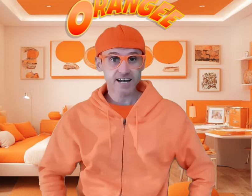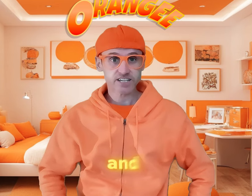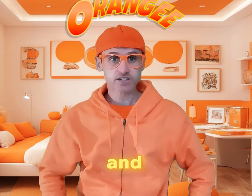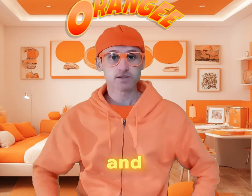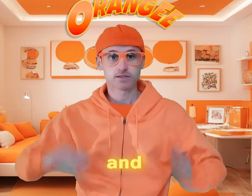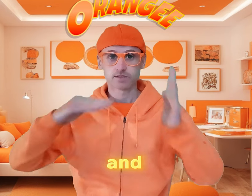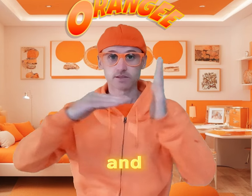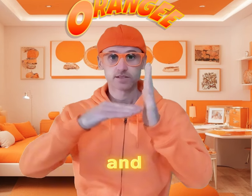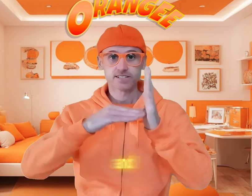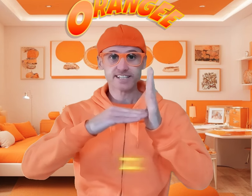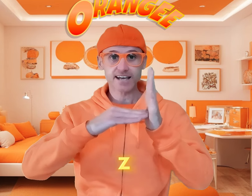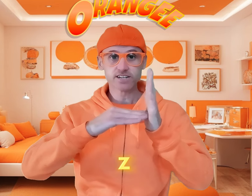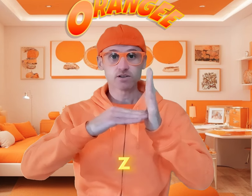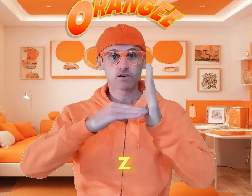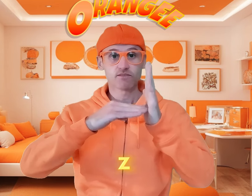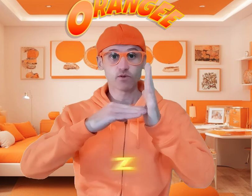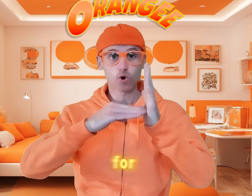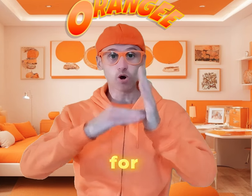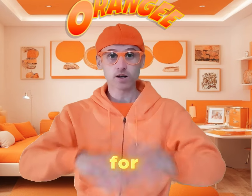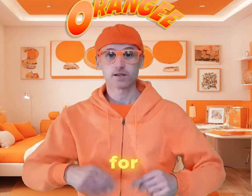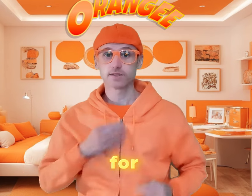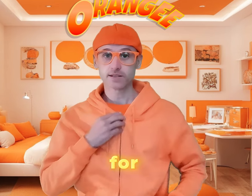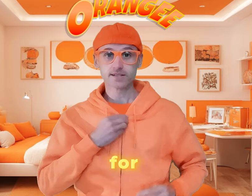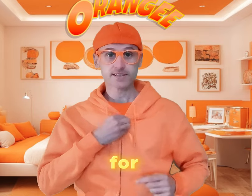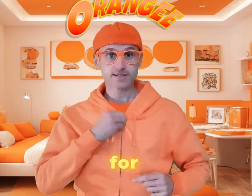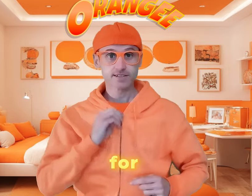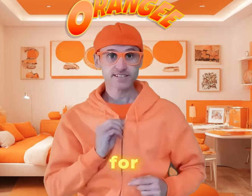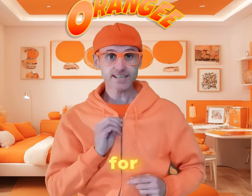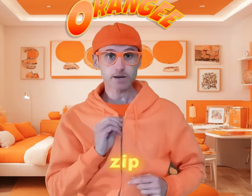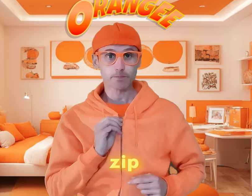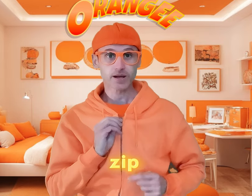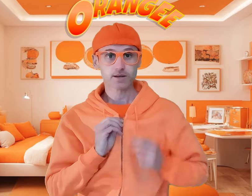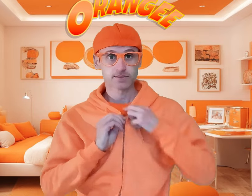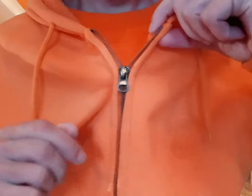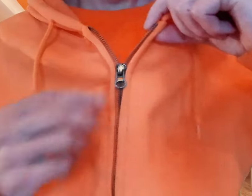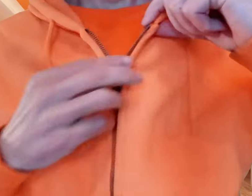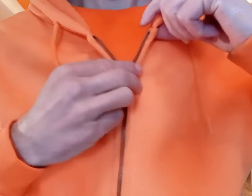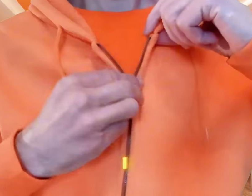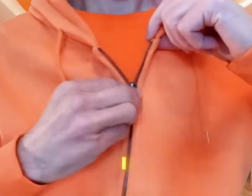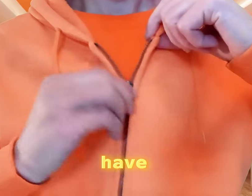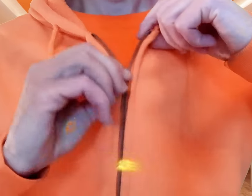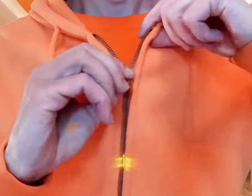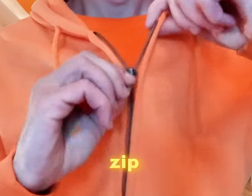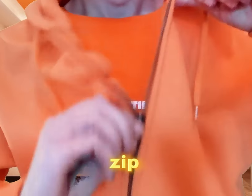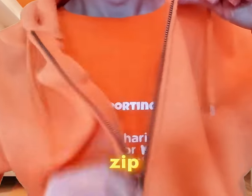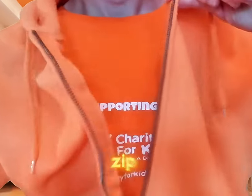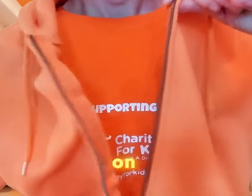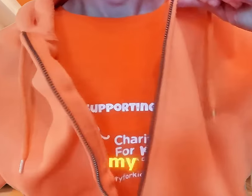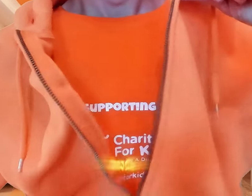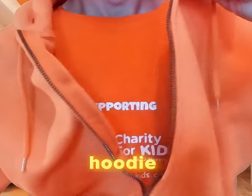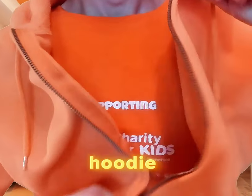And Z for zip. I have a zip on my hoodie.